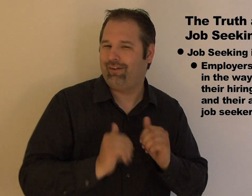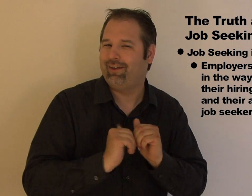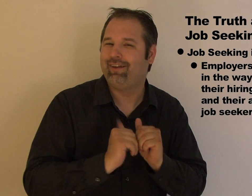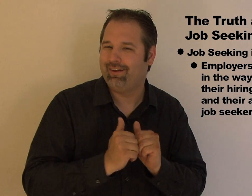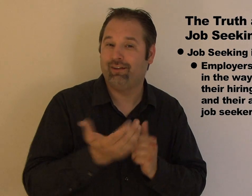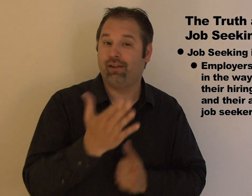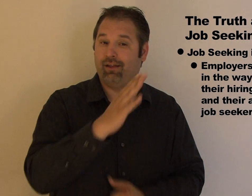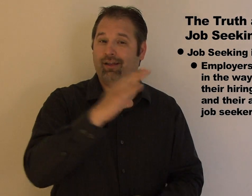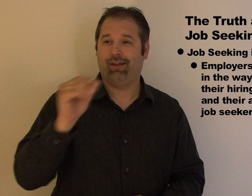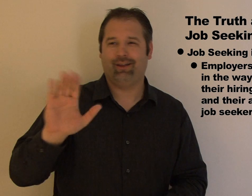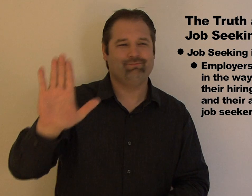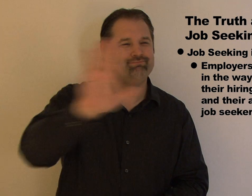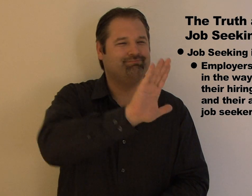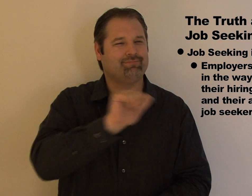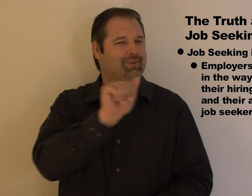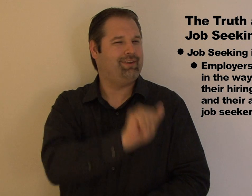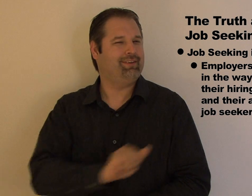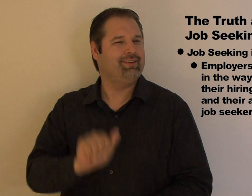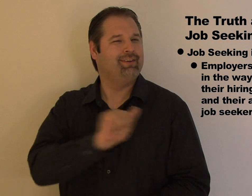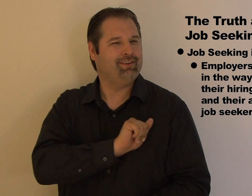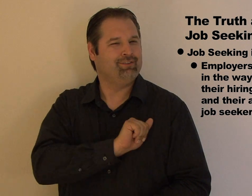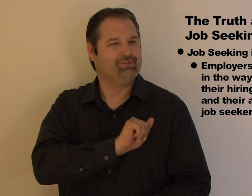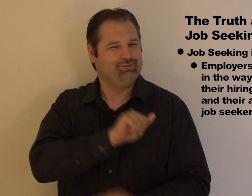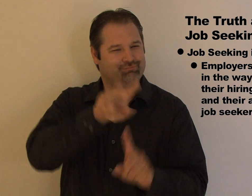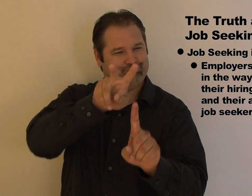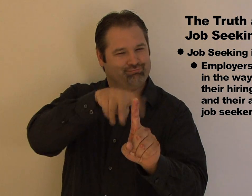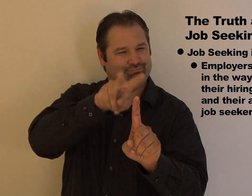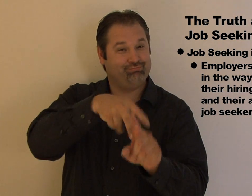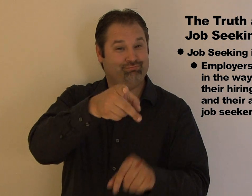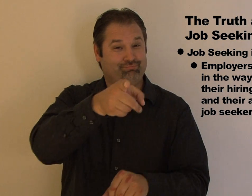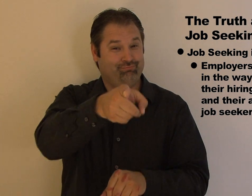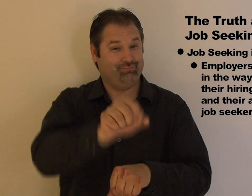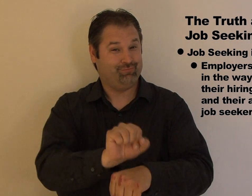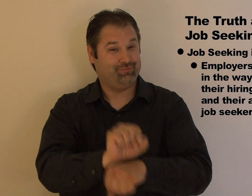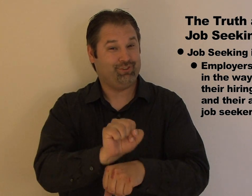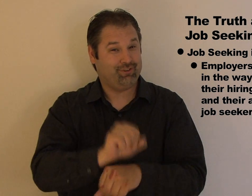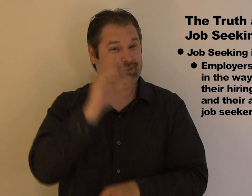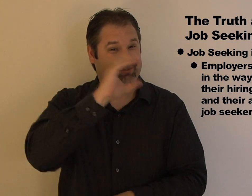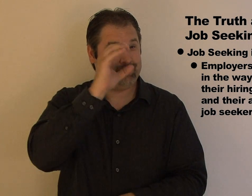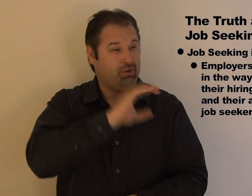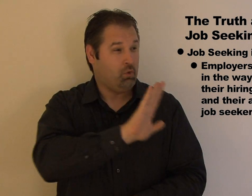Not to mention their attitudes about you, the job seekers.